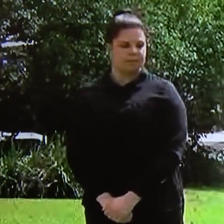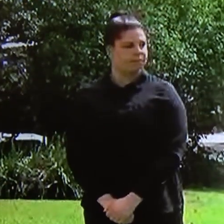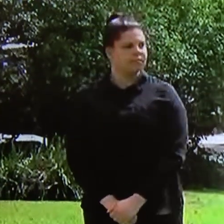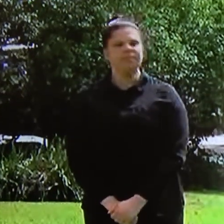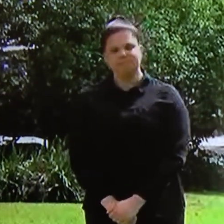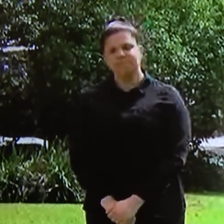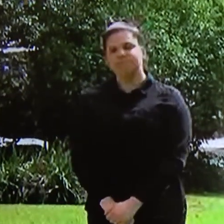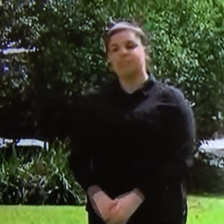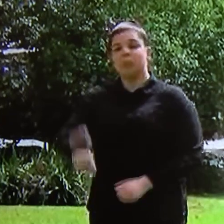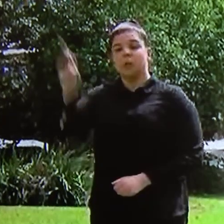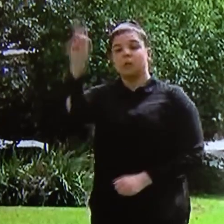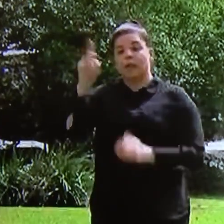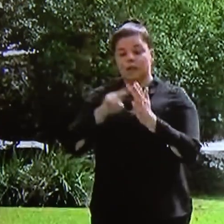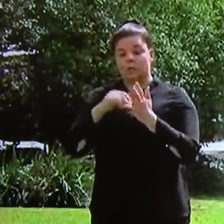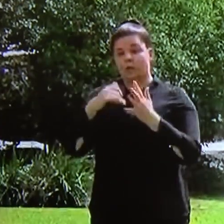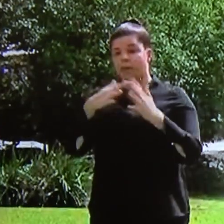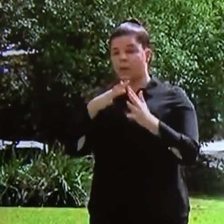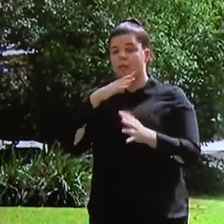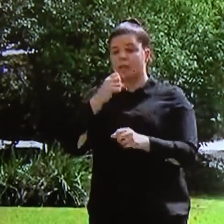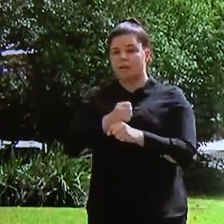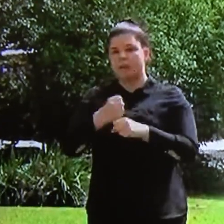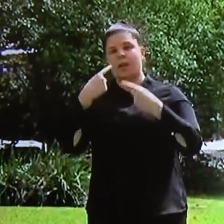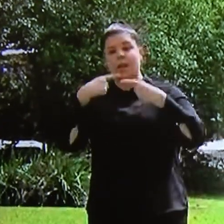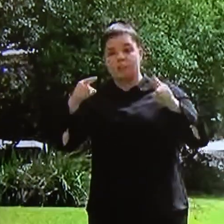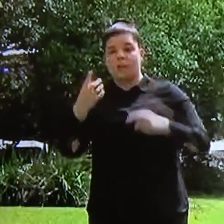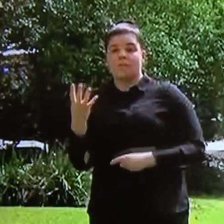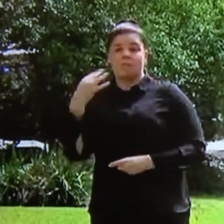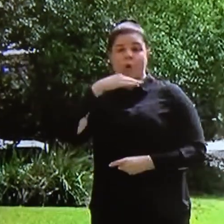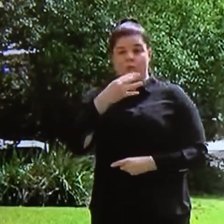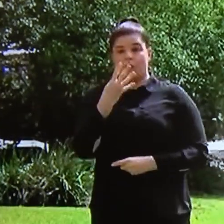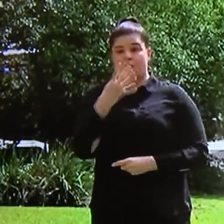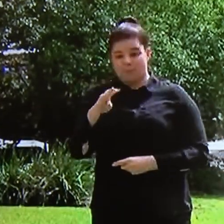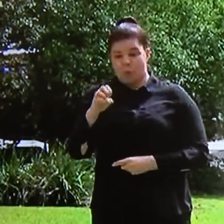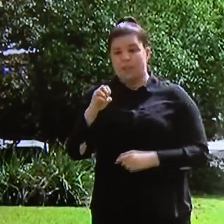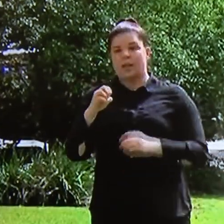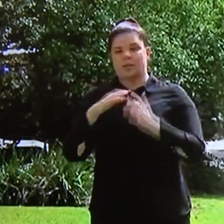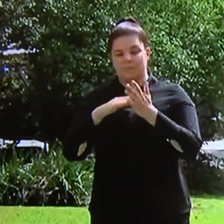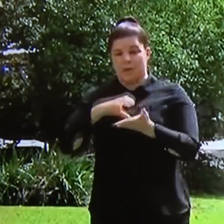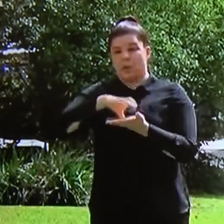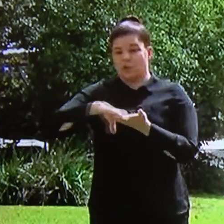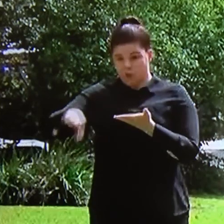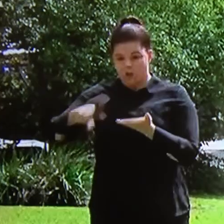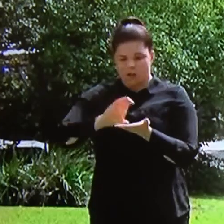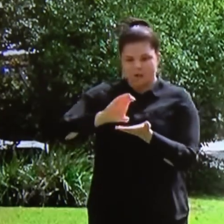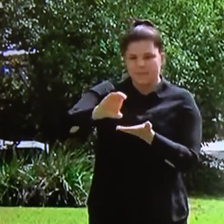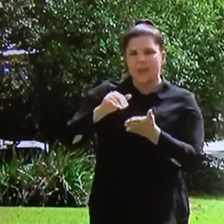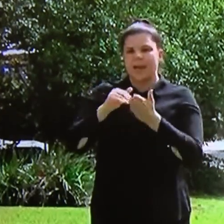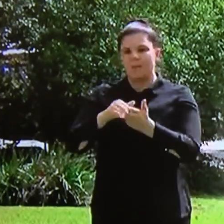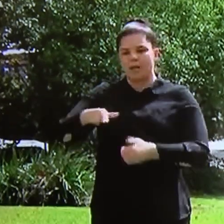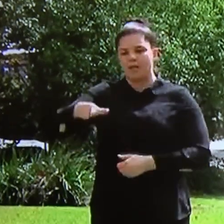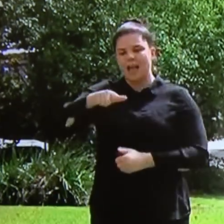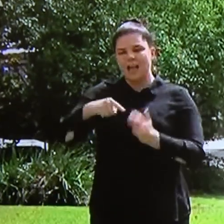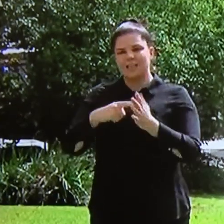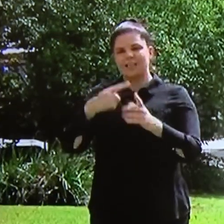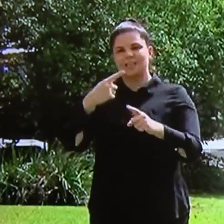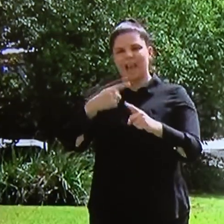Well, today the New South Wales Government is announcing a $440 million package to provide land tax relief for